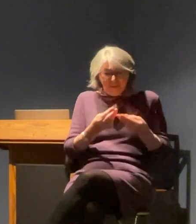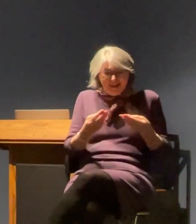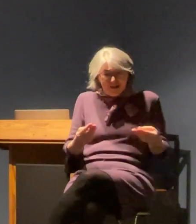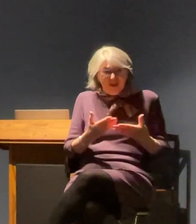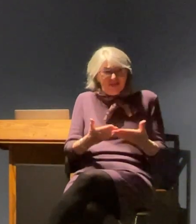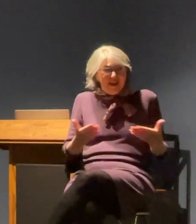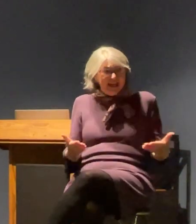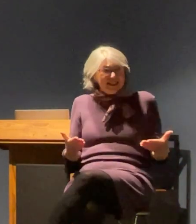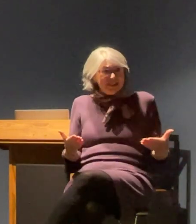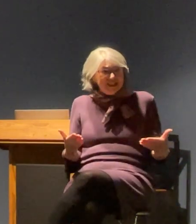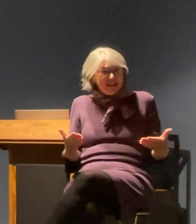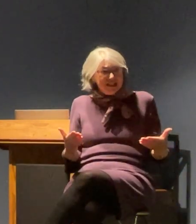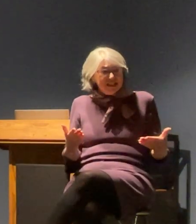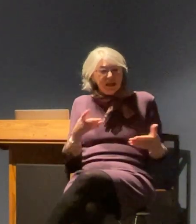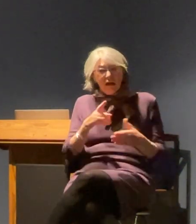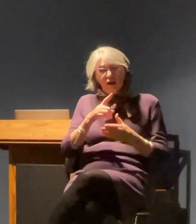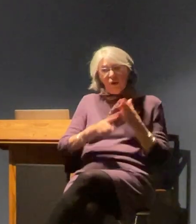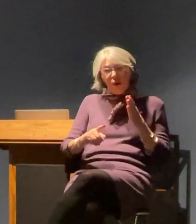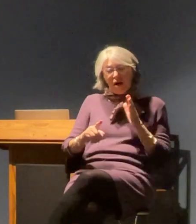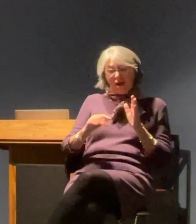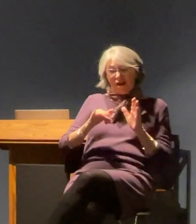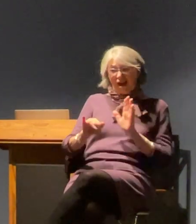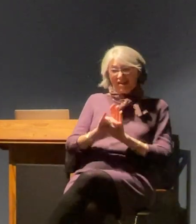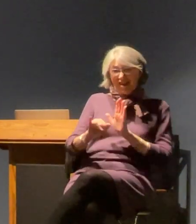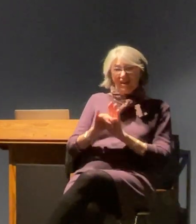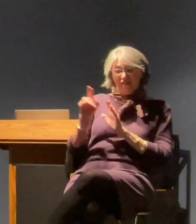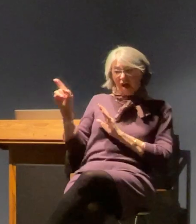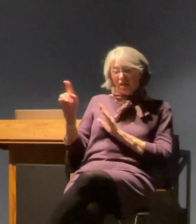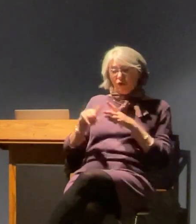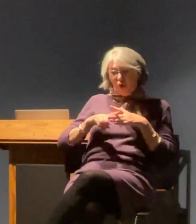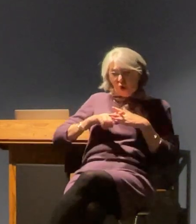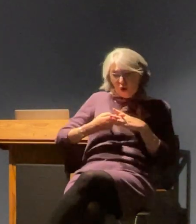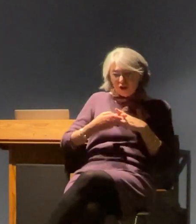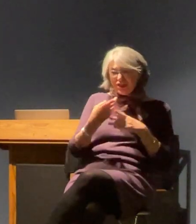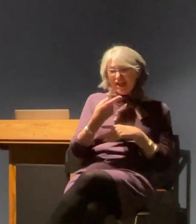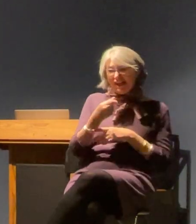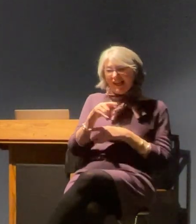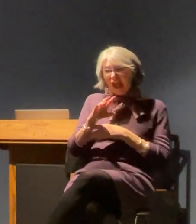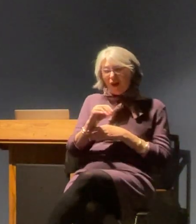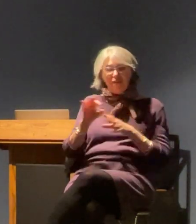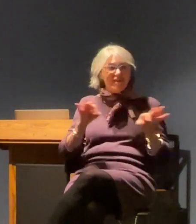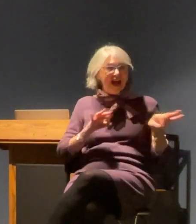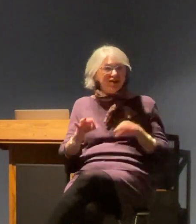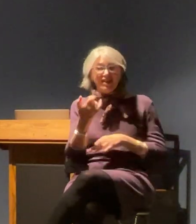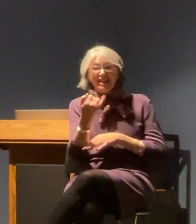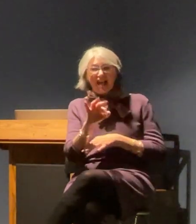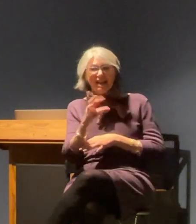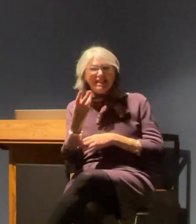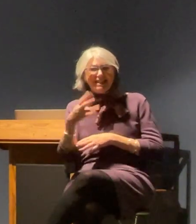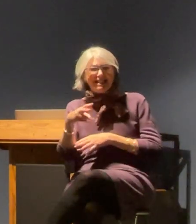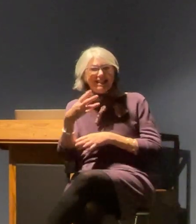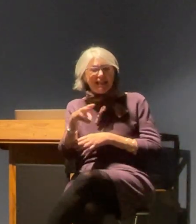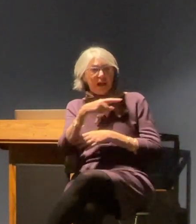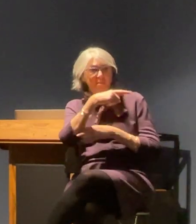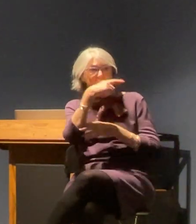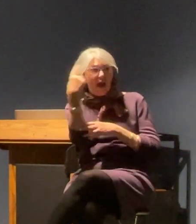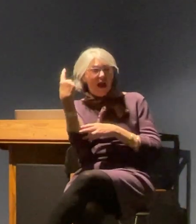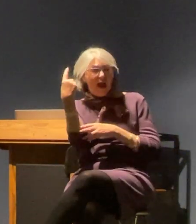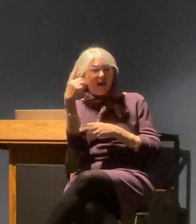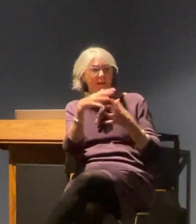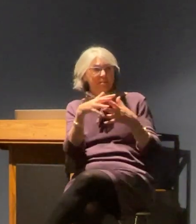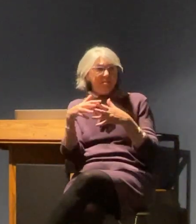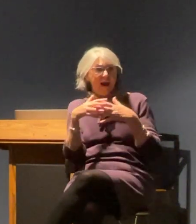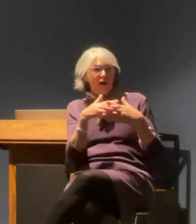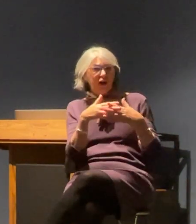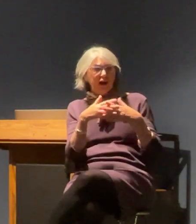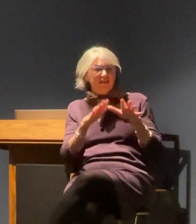consumption. And what I identified was the origin of ghetto fashion, which was in 1916 as black